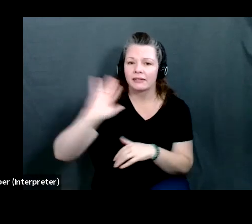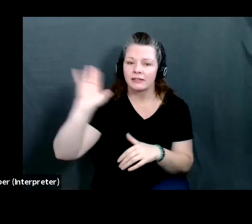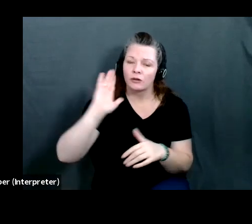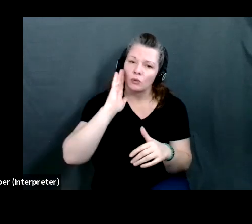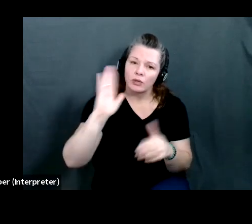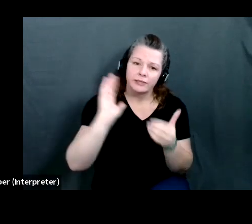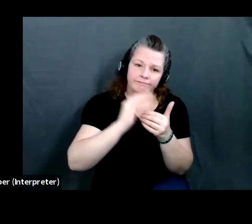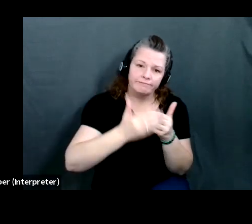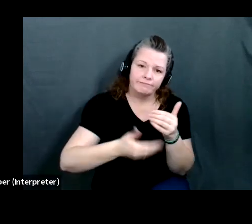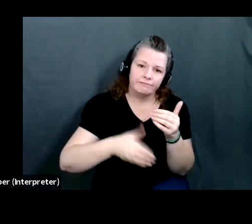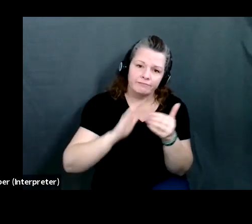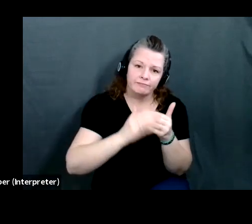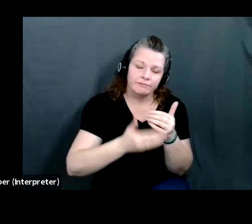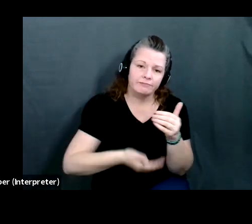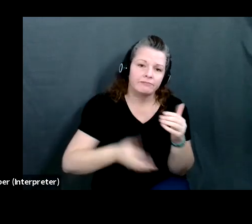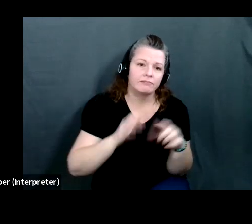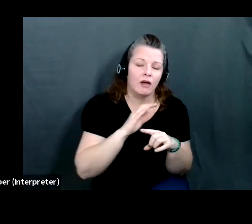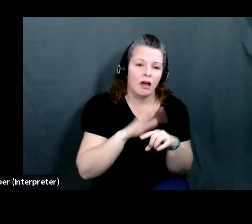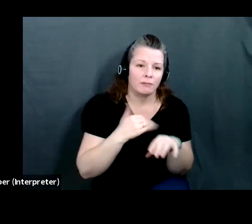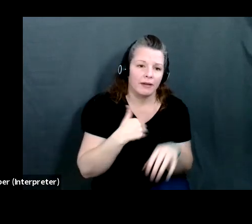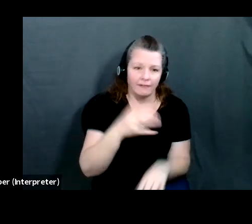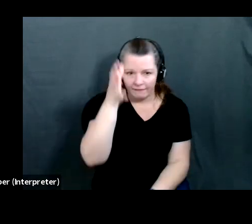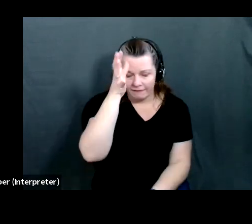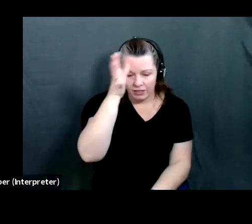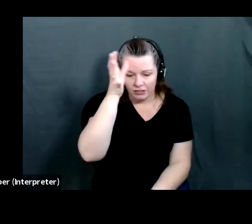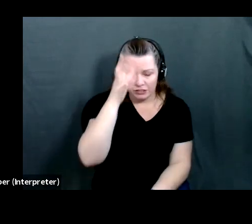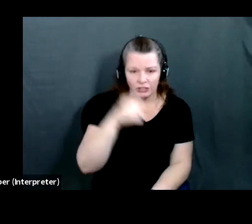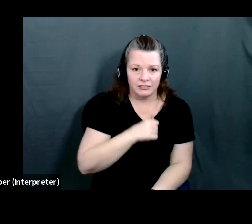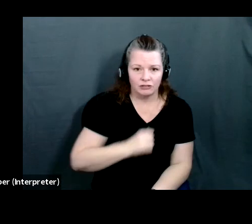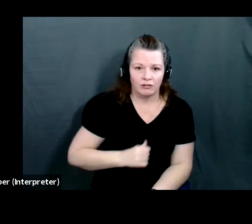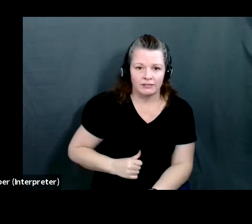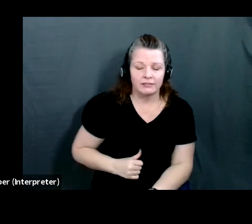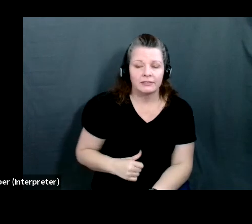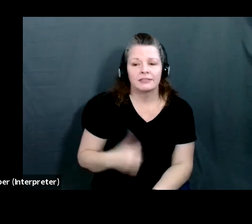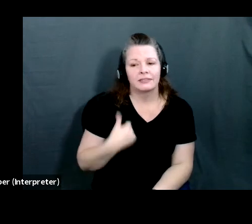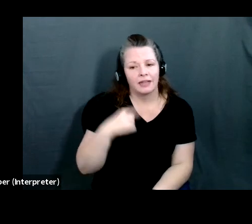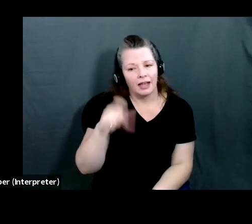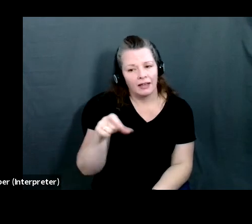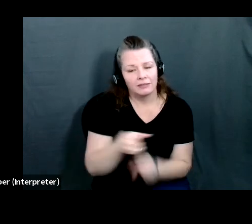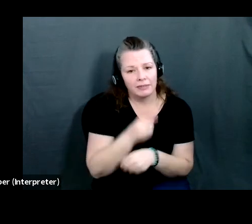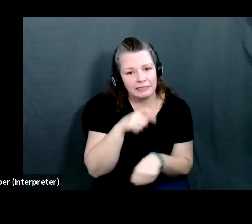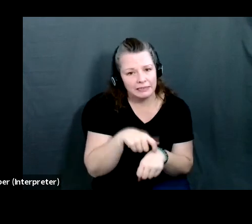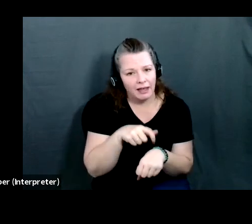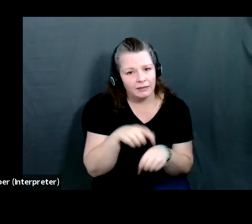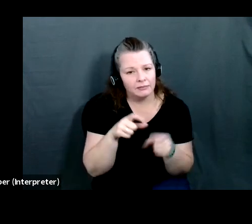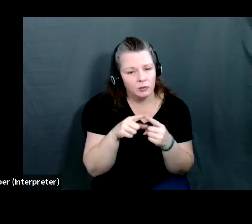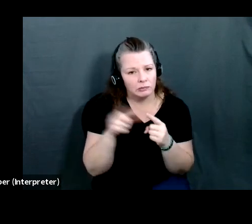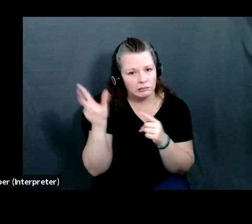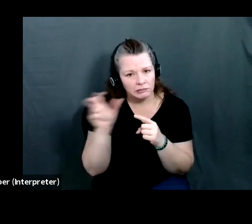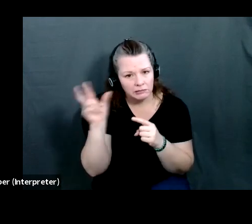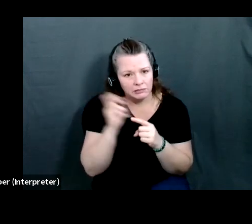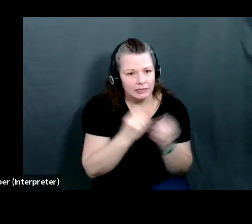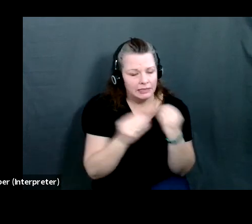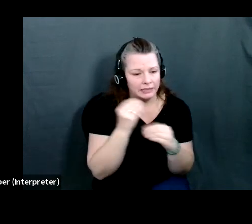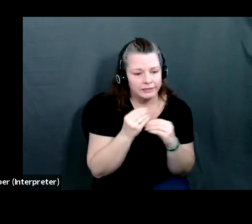bumpy scar on my father's chest. I have to make time to cry and eat. Fuck